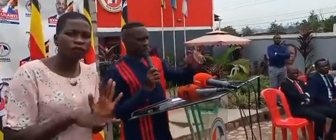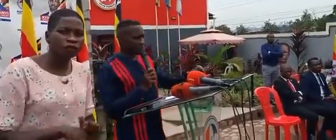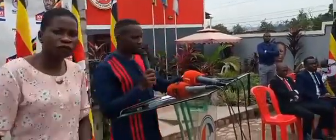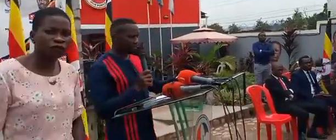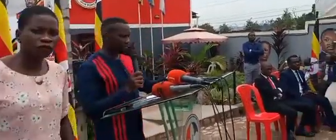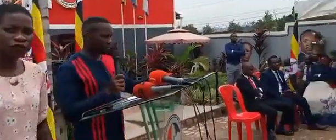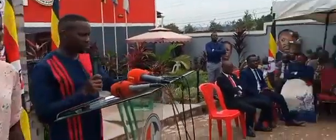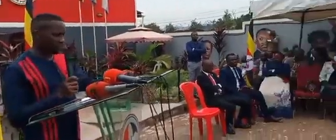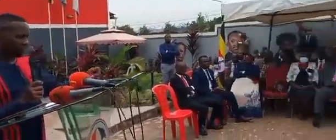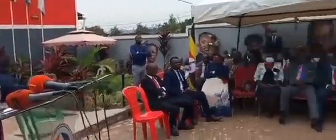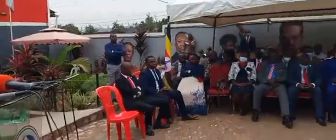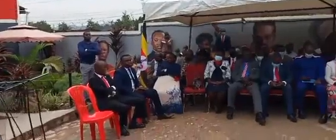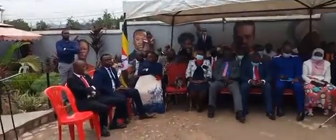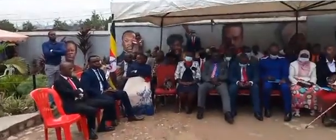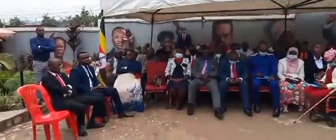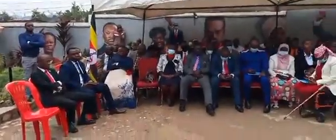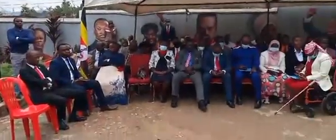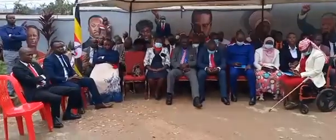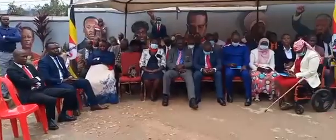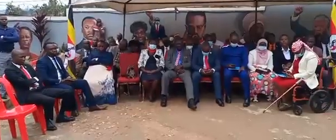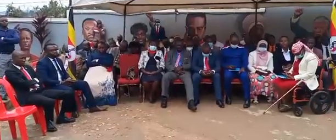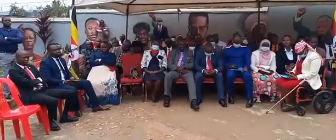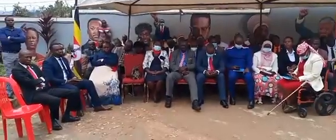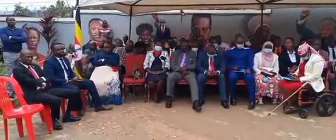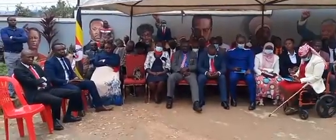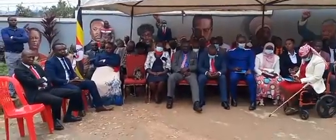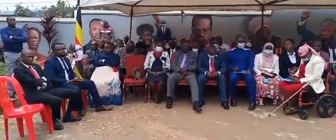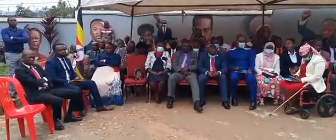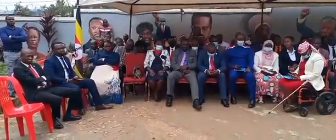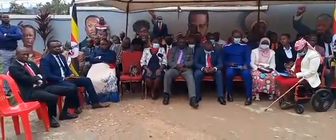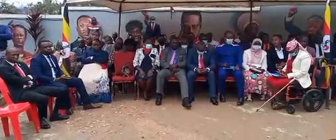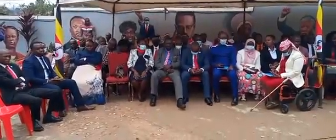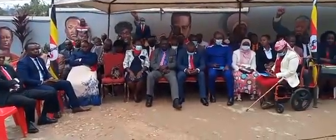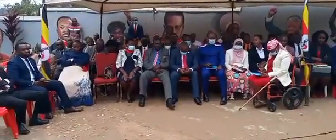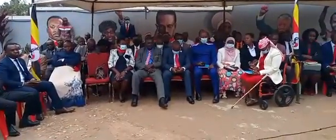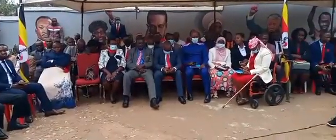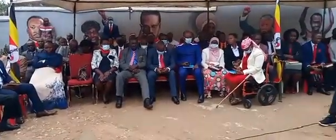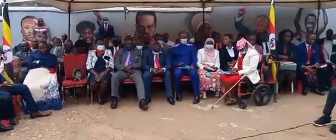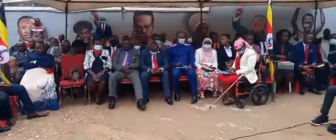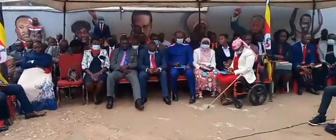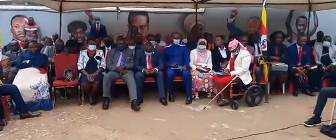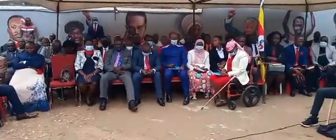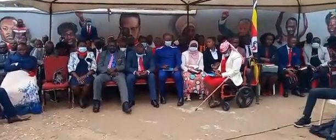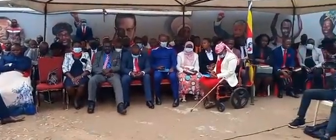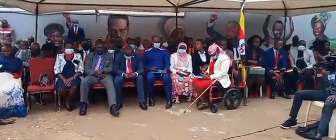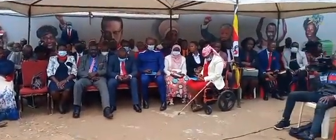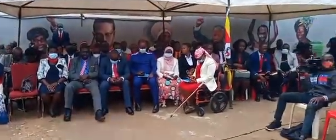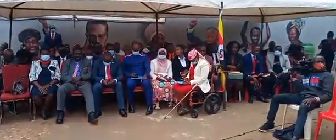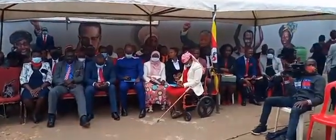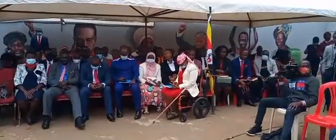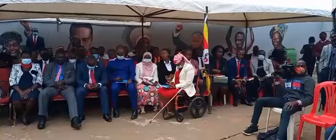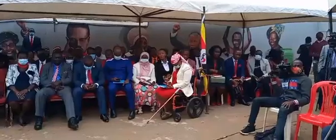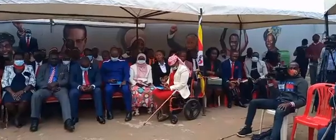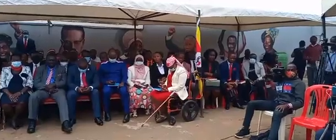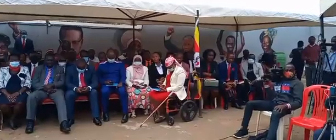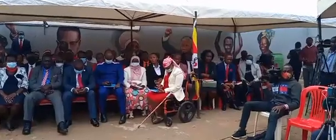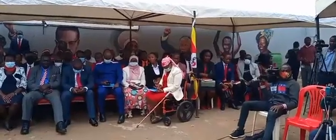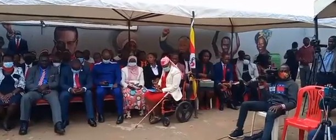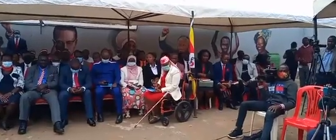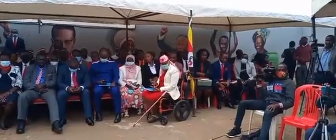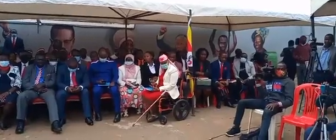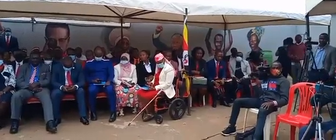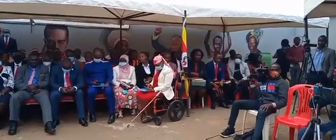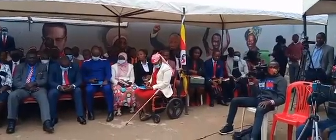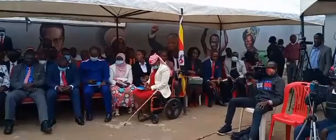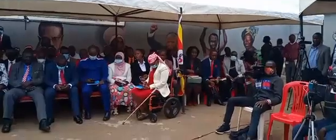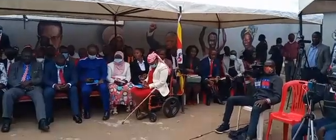Yes, Charles. Thank you. My name is Charles Mbrochigan from CBS. Yes, you are preparing for a retreat where you will discuss the issues of the